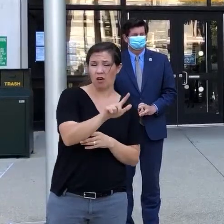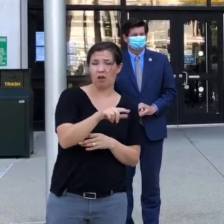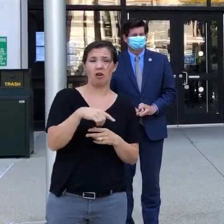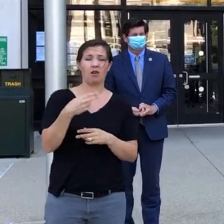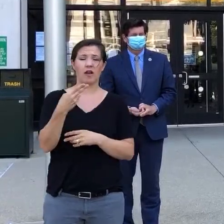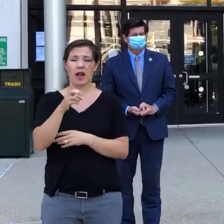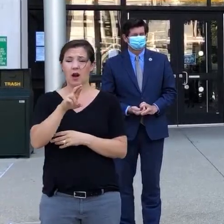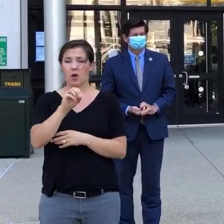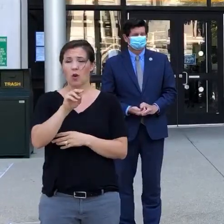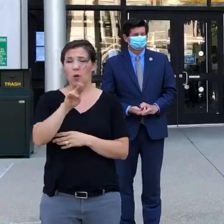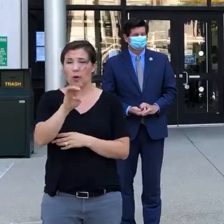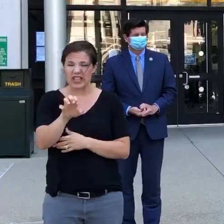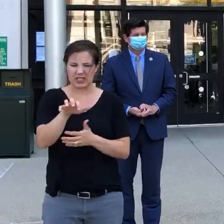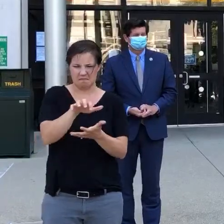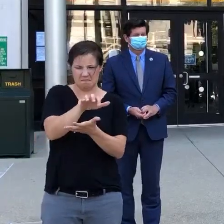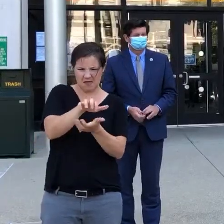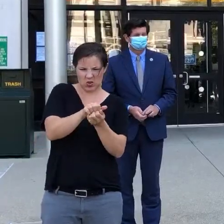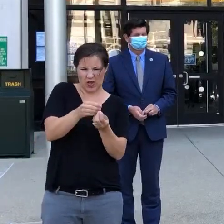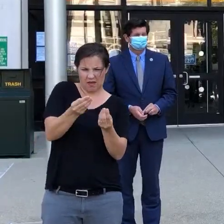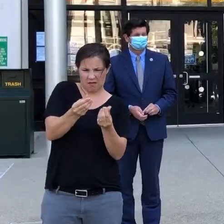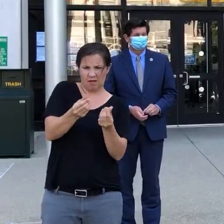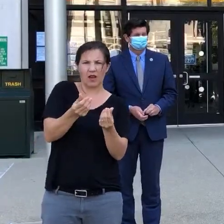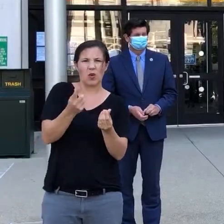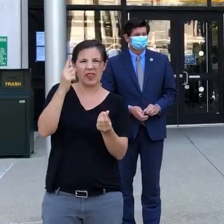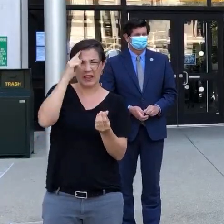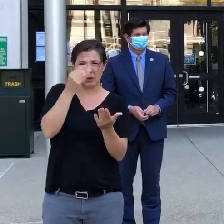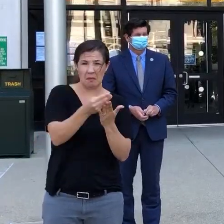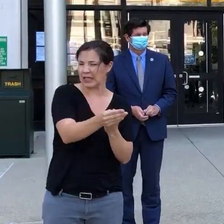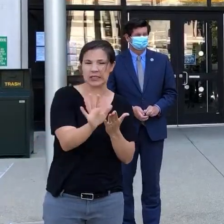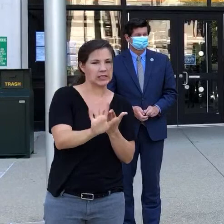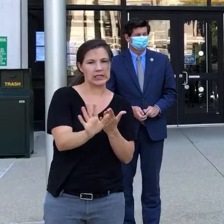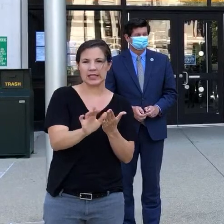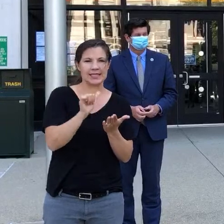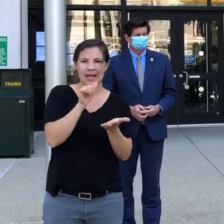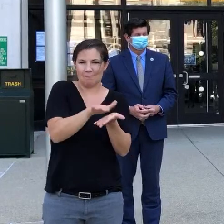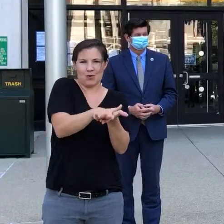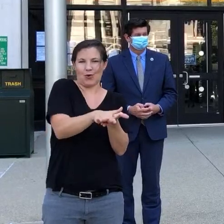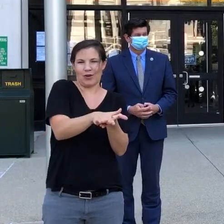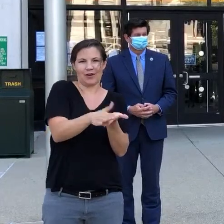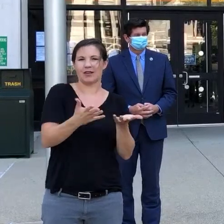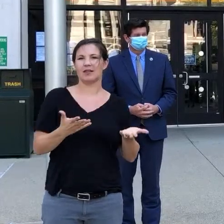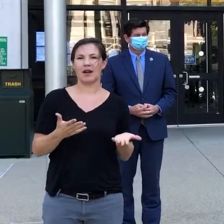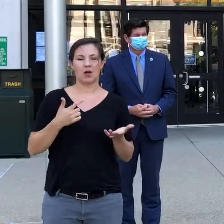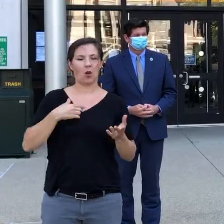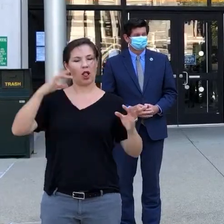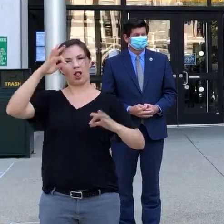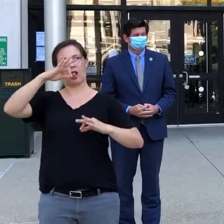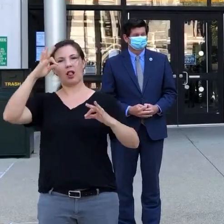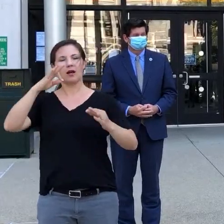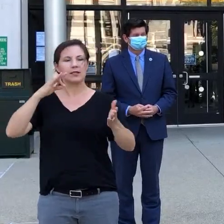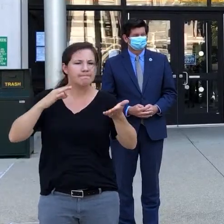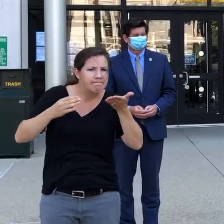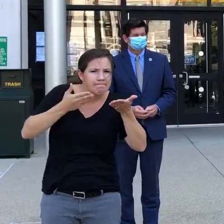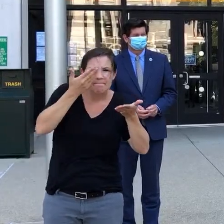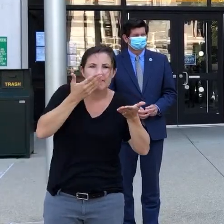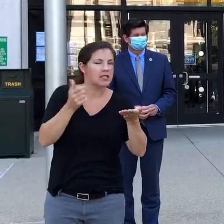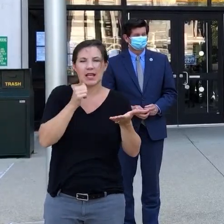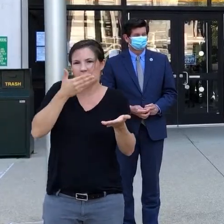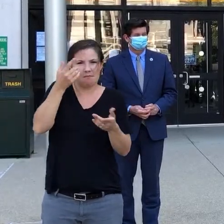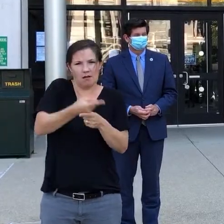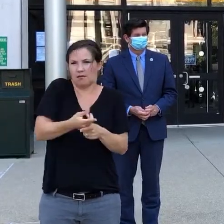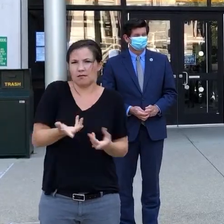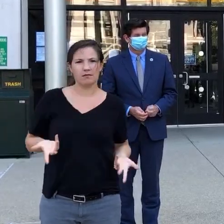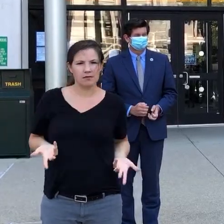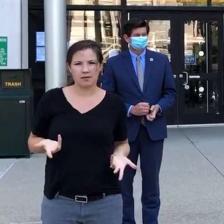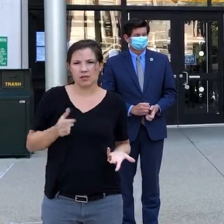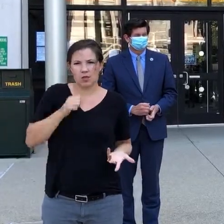the cocaine that you think you're buying. And you're not going to know it. You're not going to know it by the smell. You're not